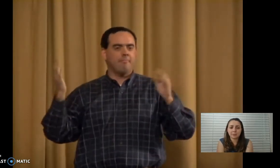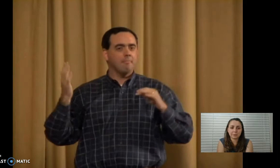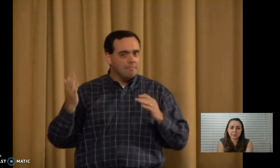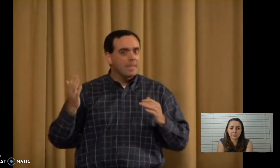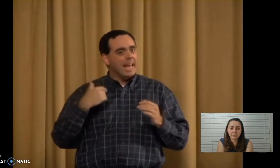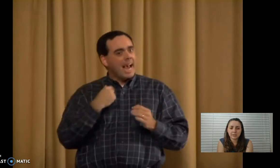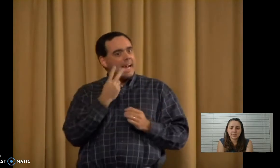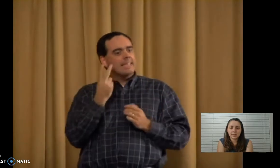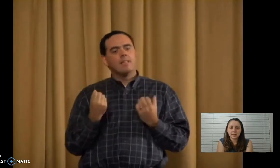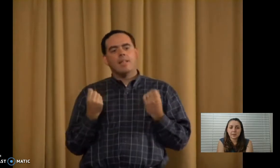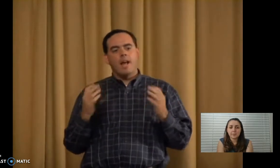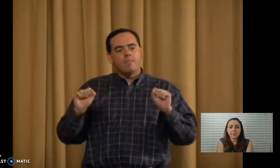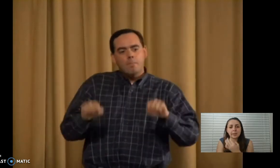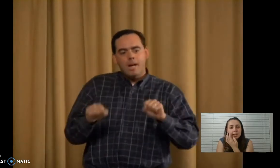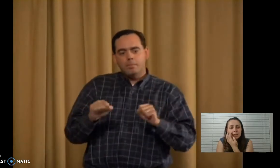knowledge explosion.